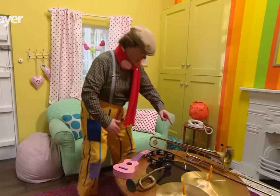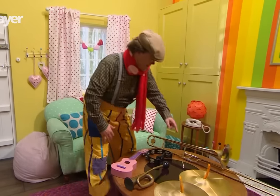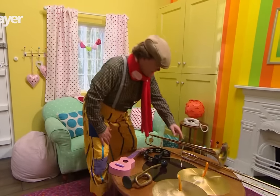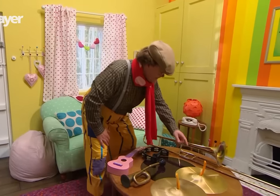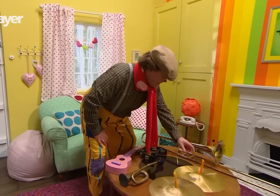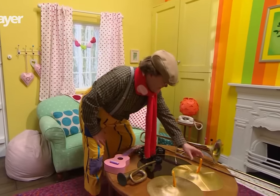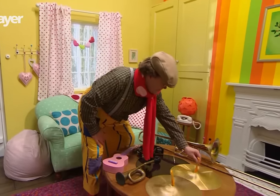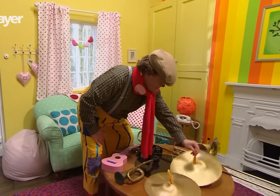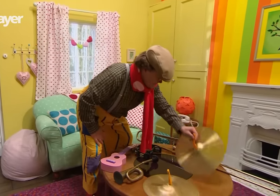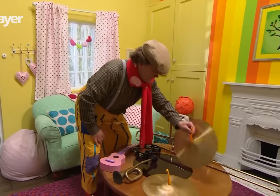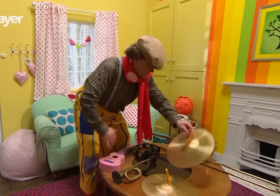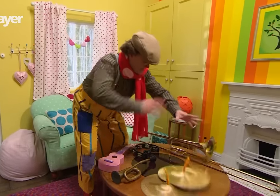here?